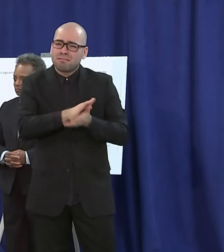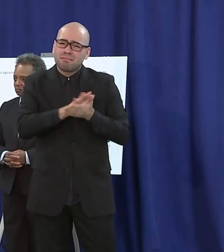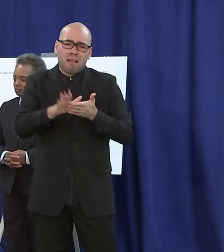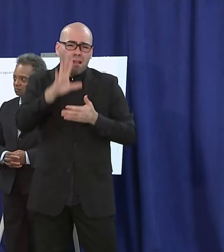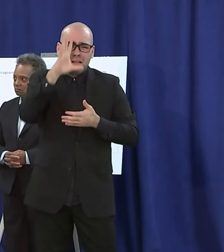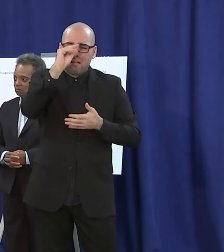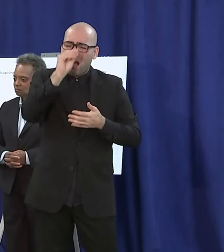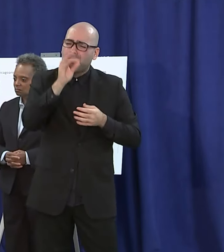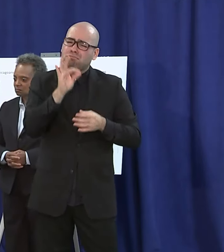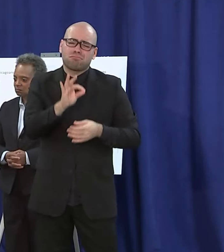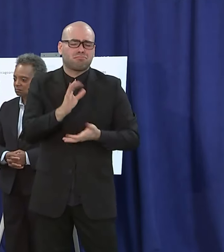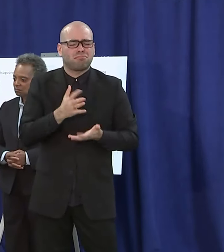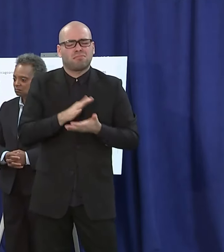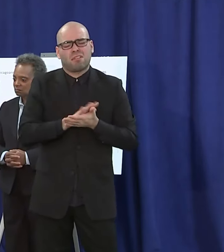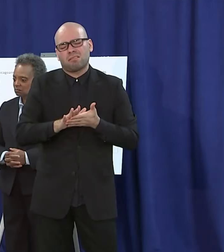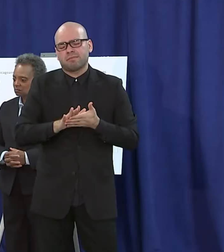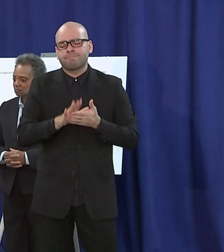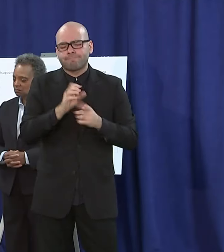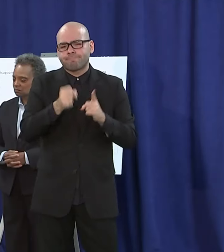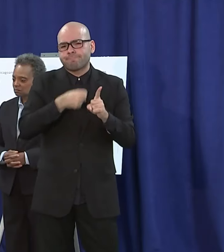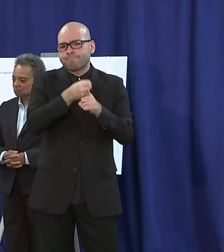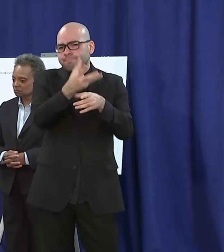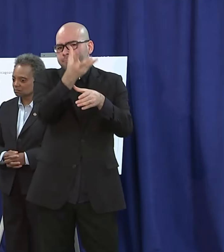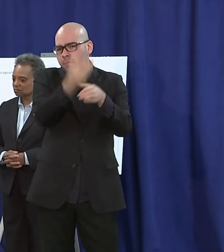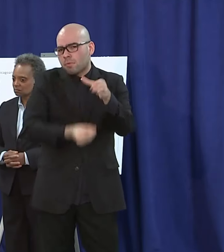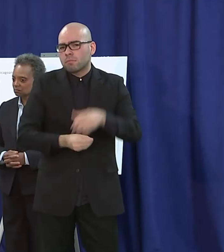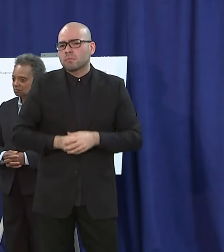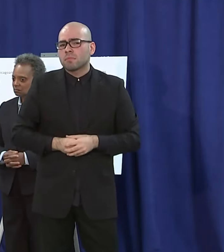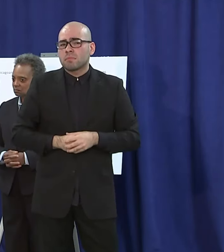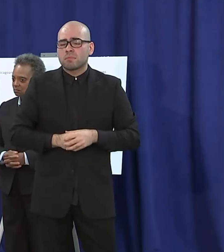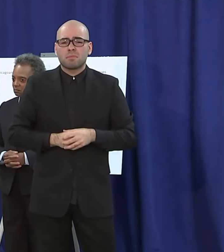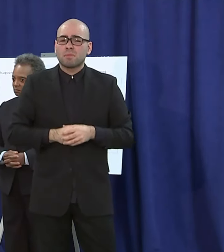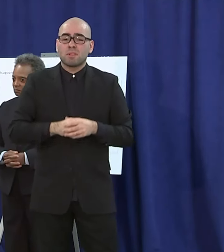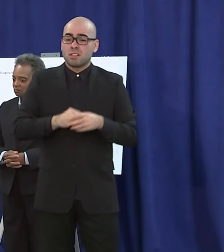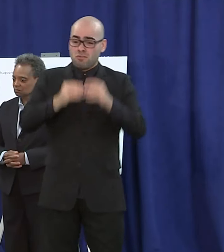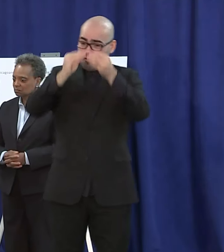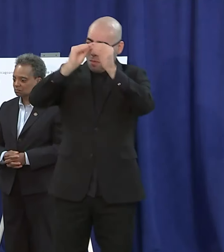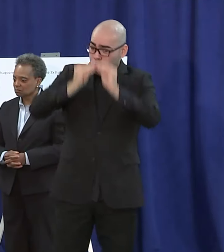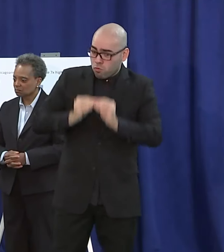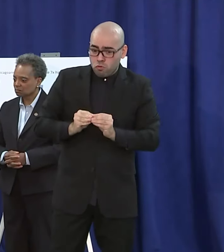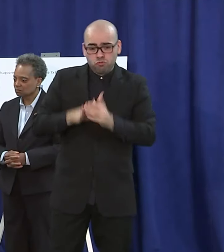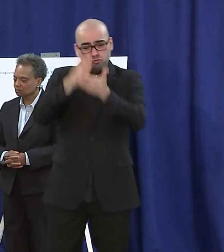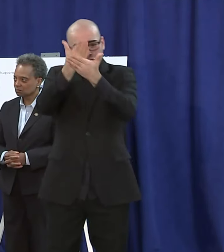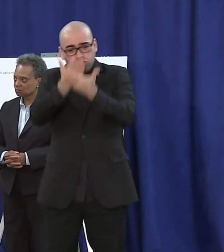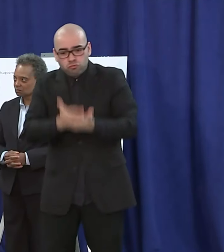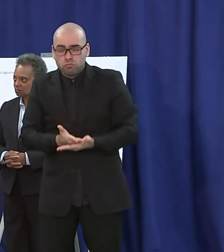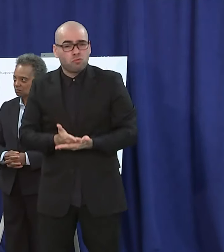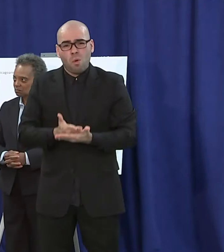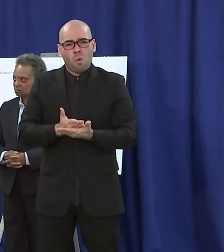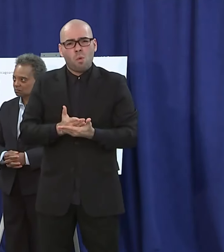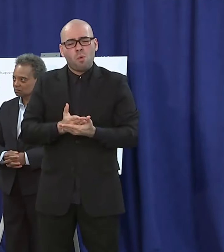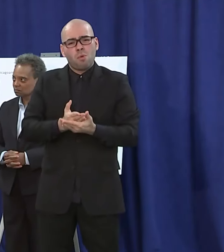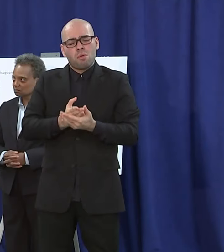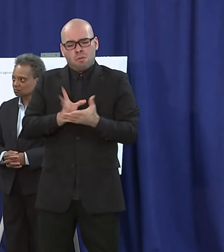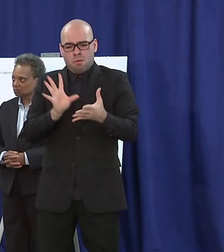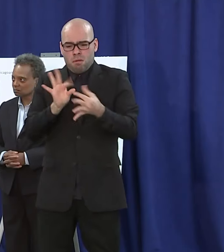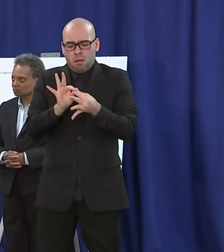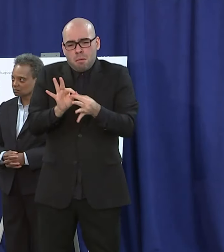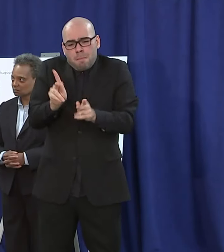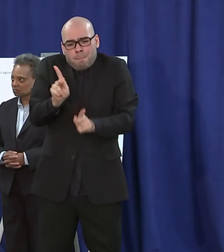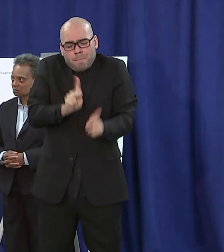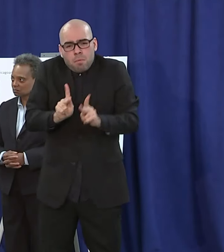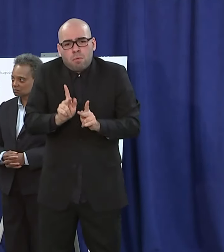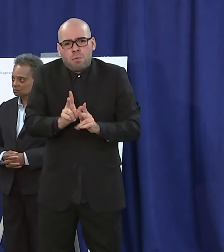COVID-related. And so these are real human beings with human stories. And as a pastor,